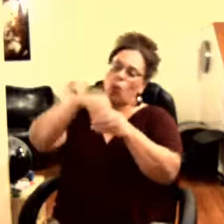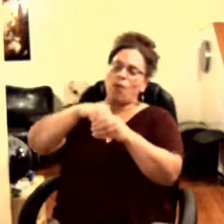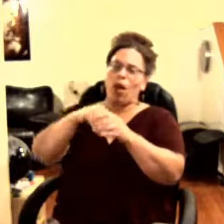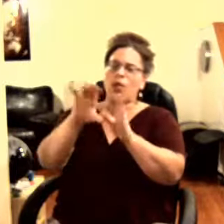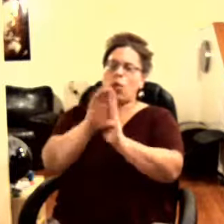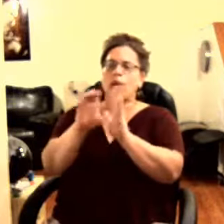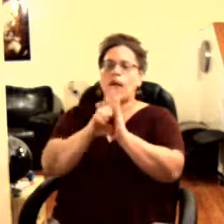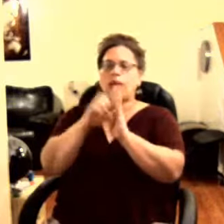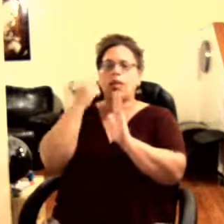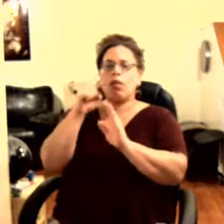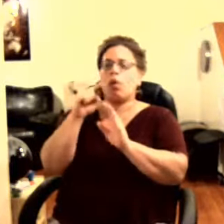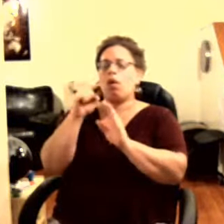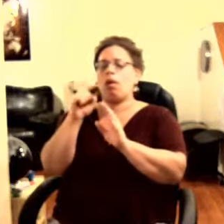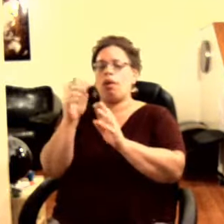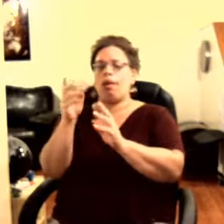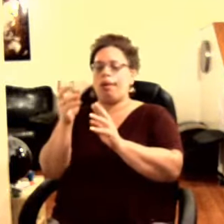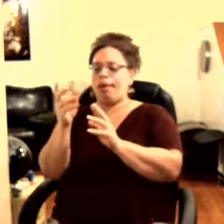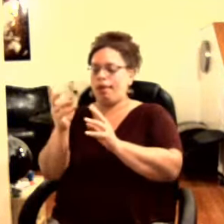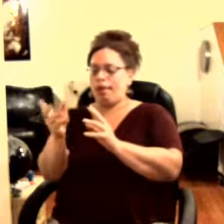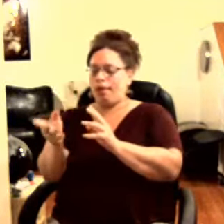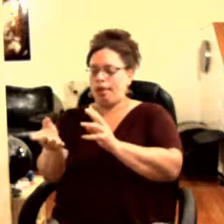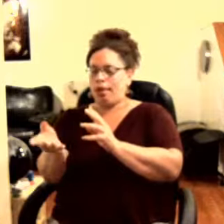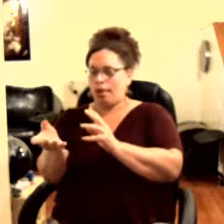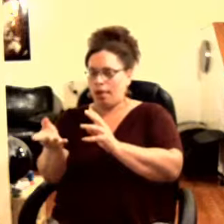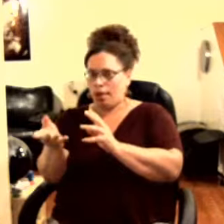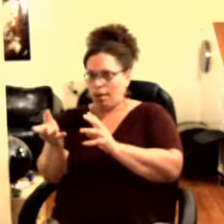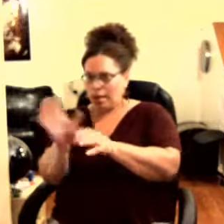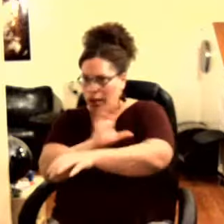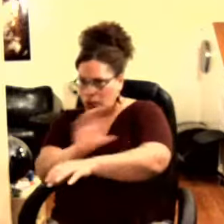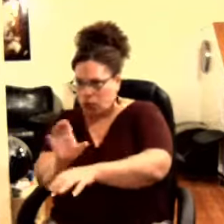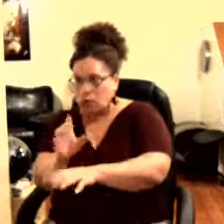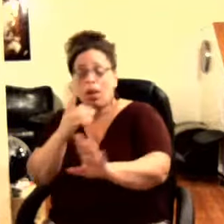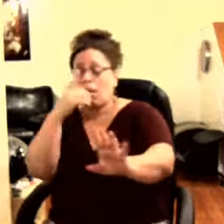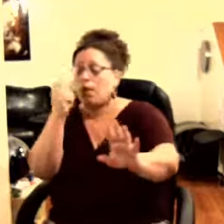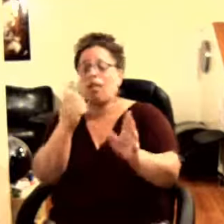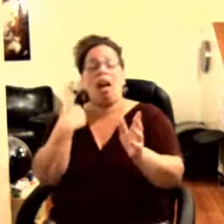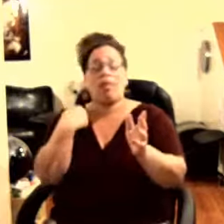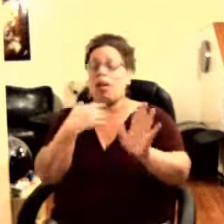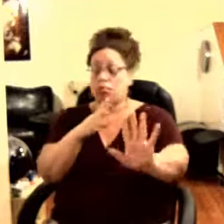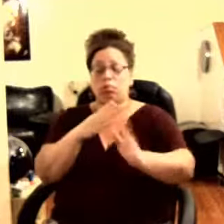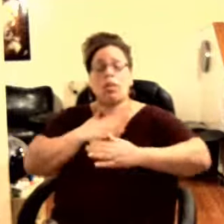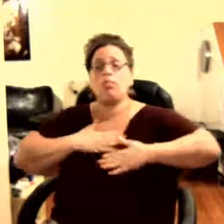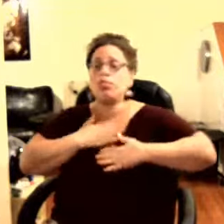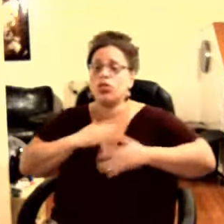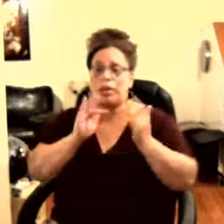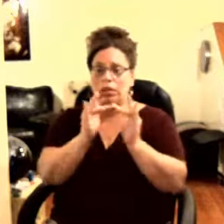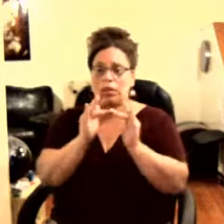and Sergey, who, you know, people who have helped build the web as it is, and I'm grateful for that. But we really need you to make sure